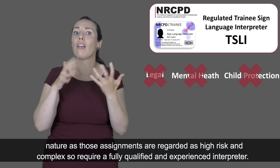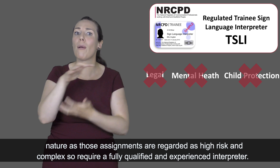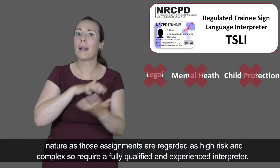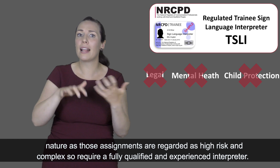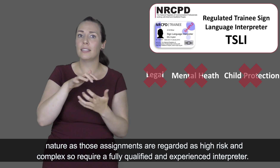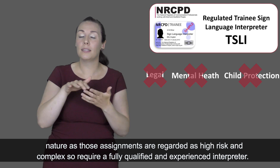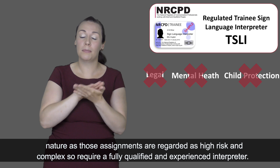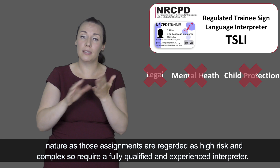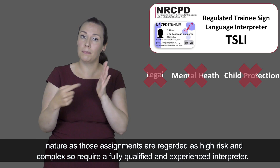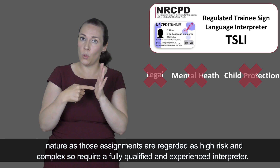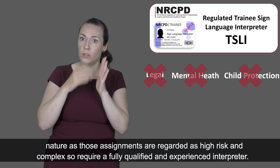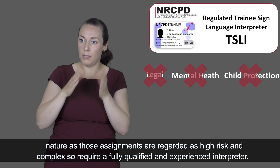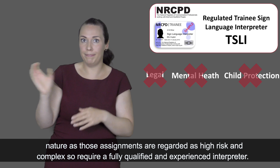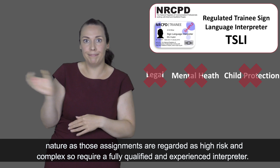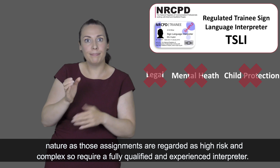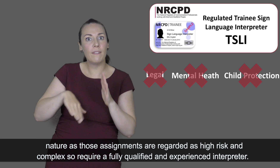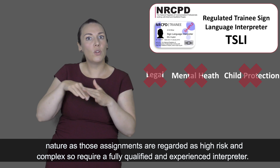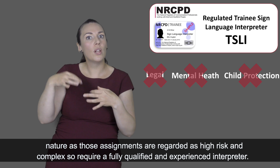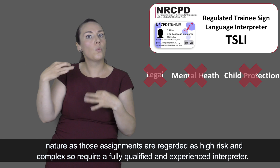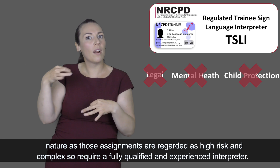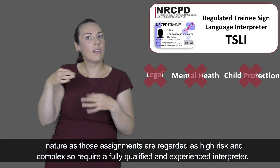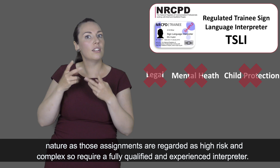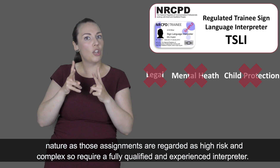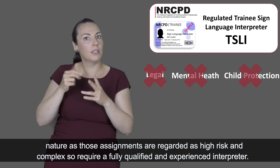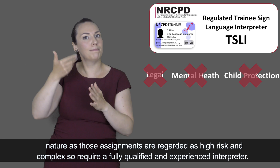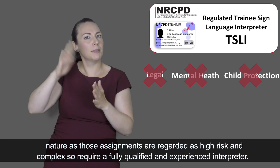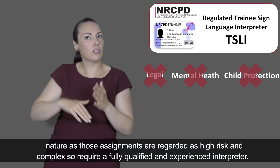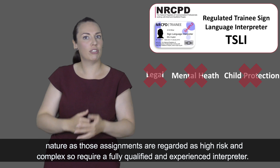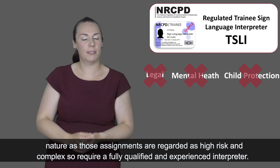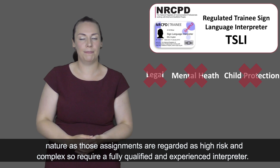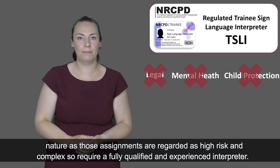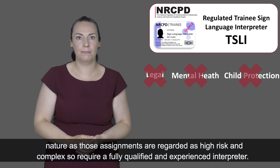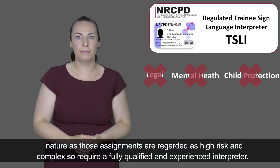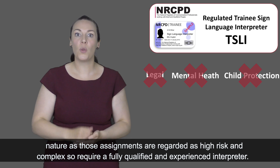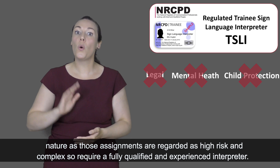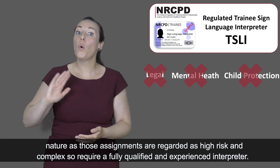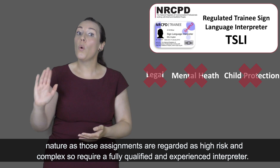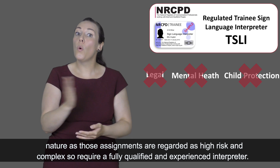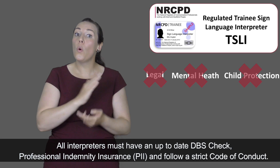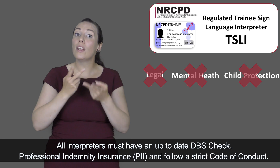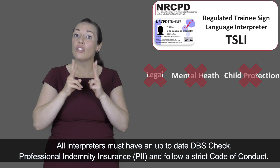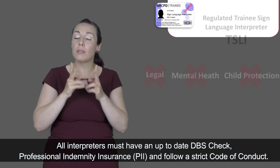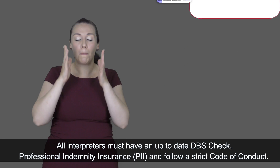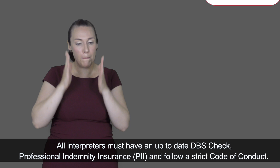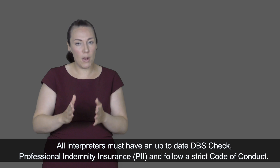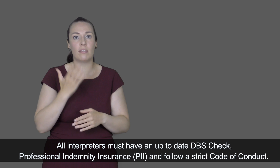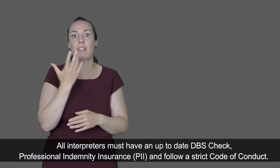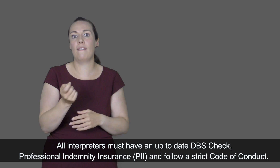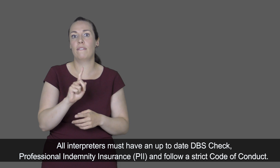those assignments are regarded as high risk and complex and require a fully qualified and experienced interpreter. All interpreters must